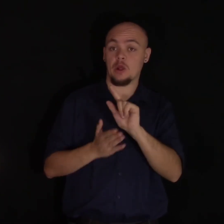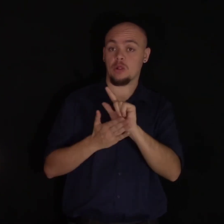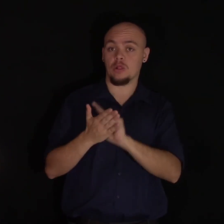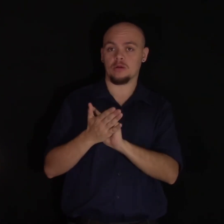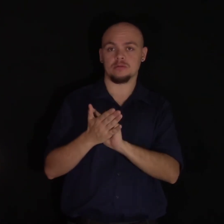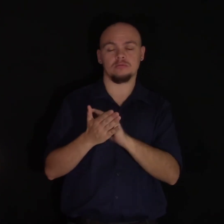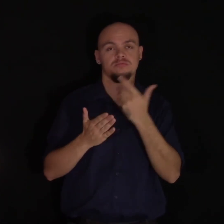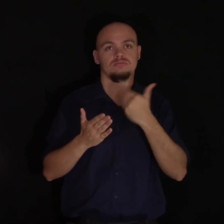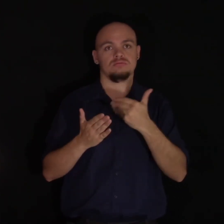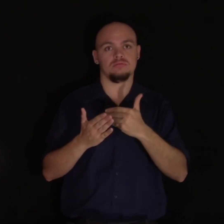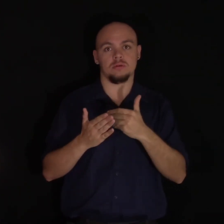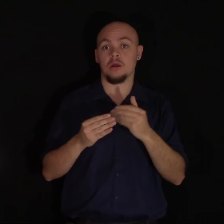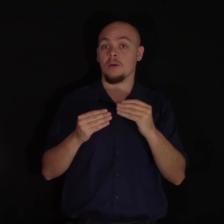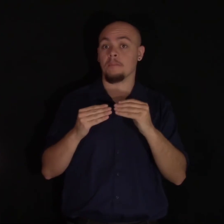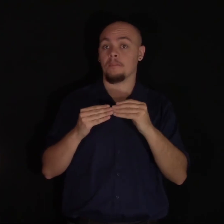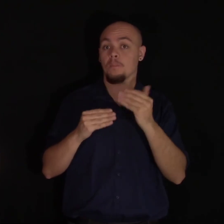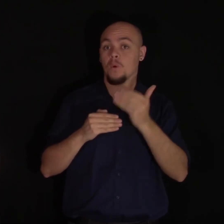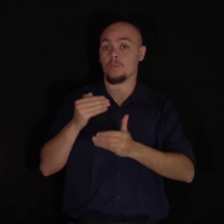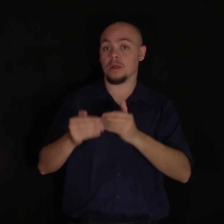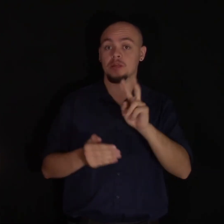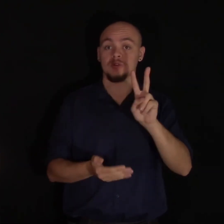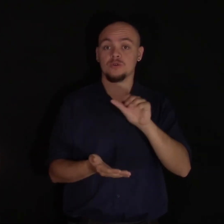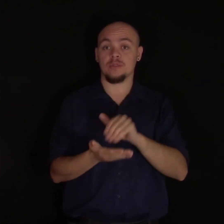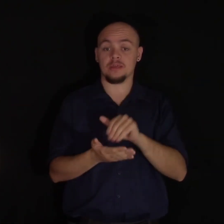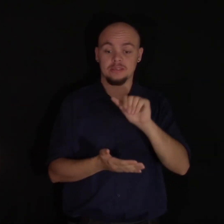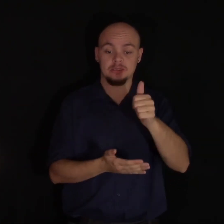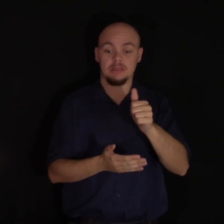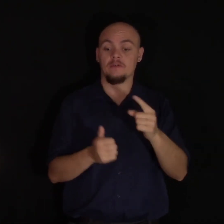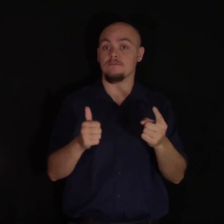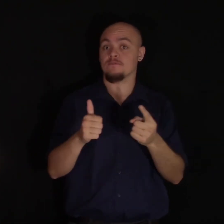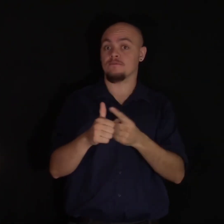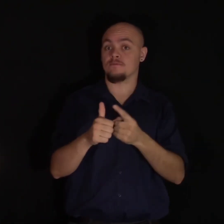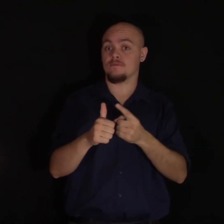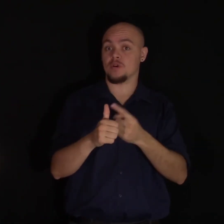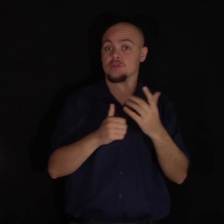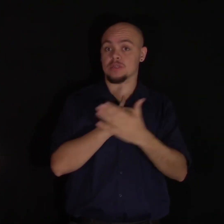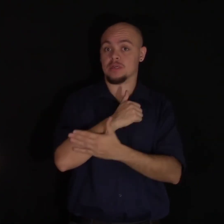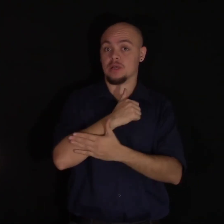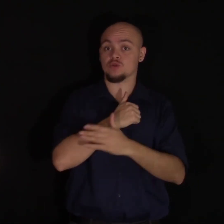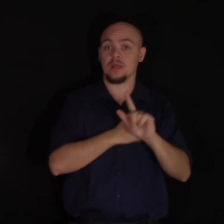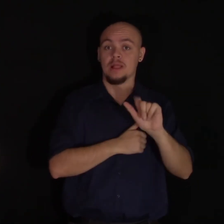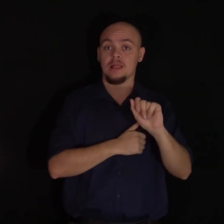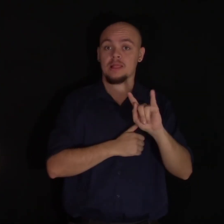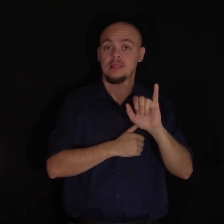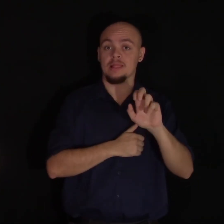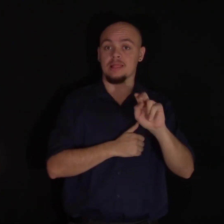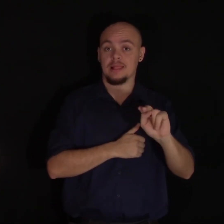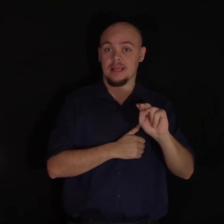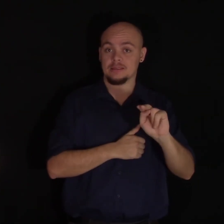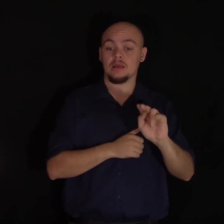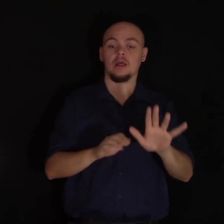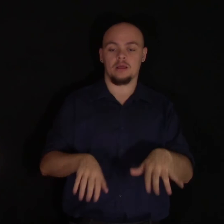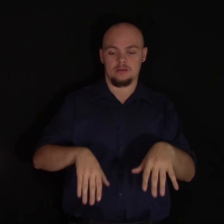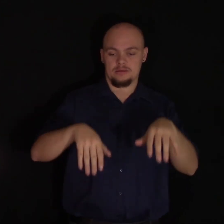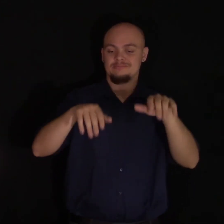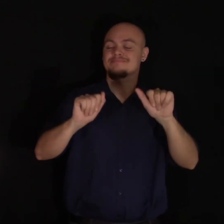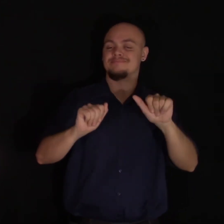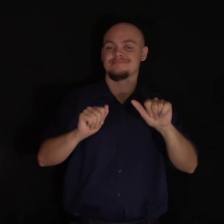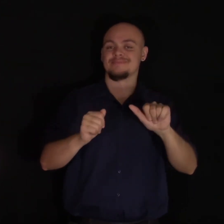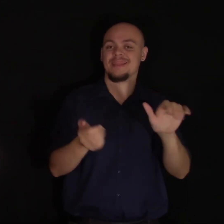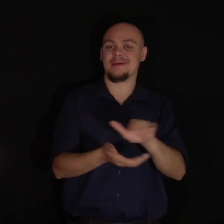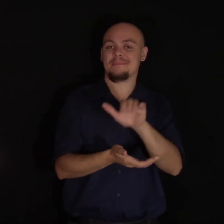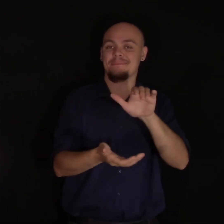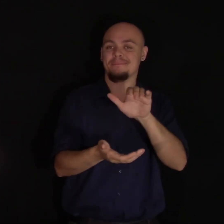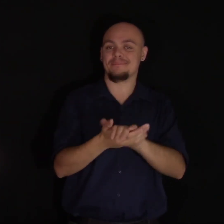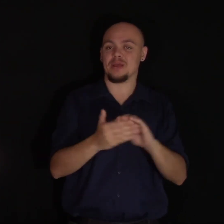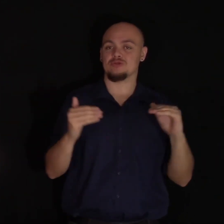In 2010, Argentina became the first country in Latin America and the 10th in the world to adopt marriage equality.